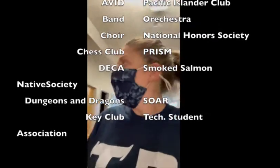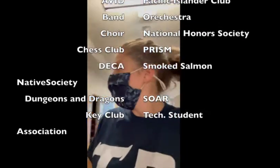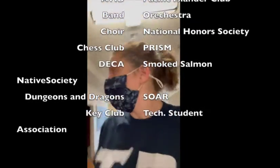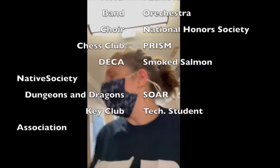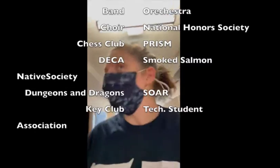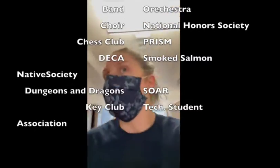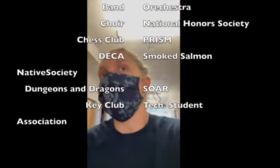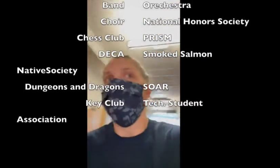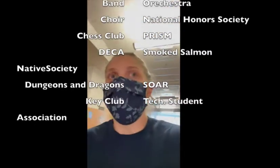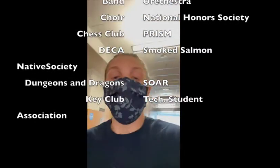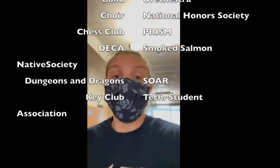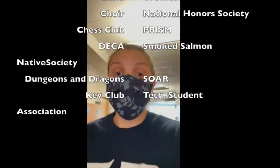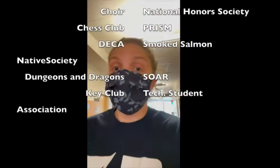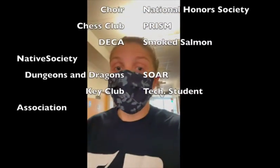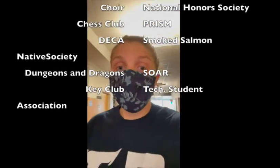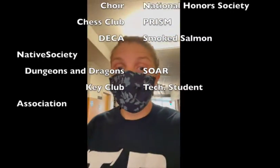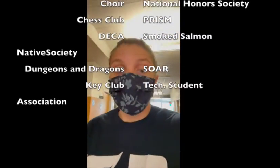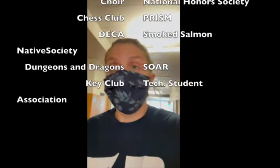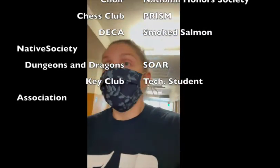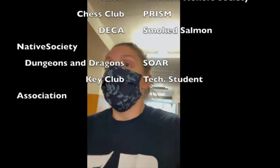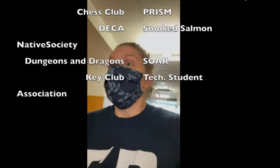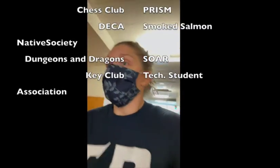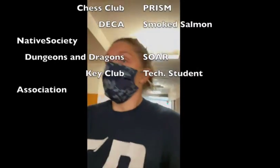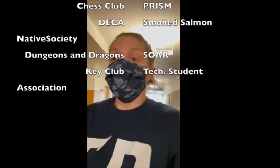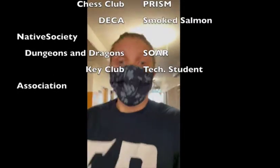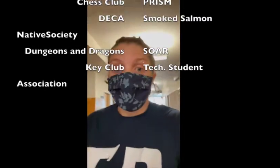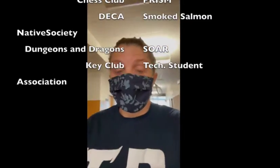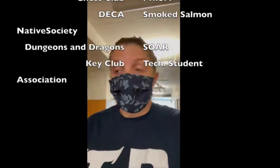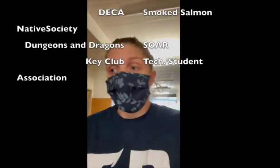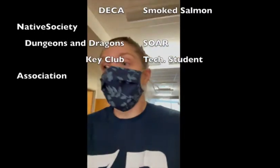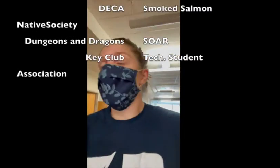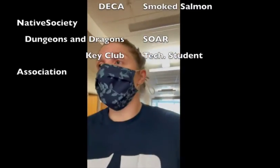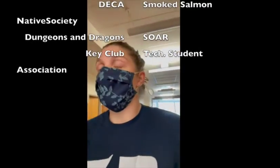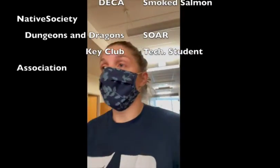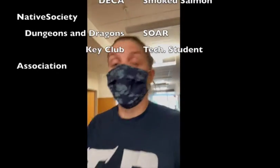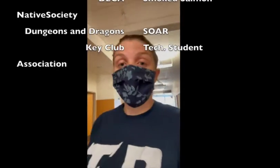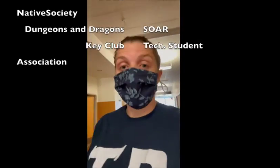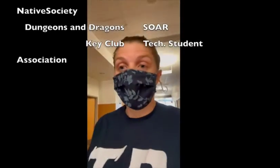to Black Student Union, to drama club, to art club,